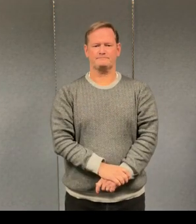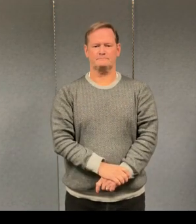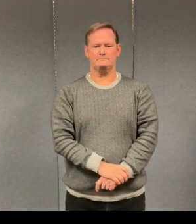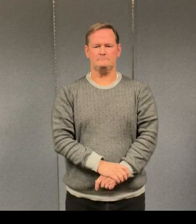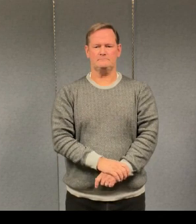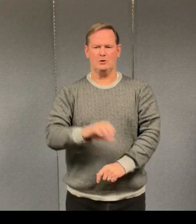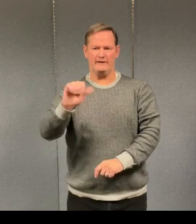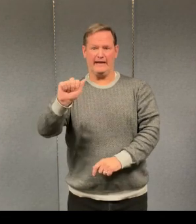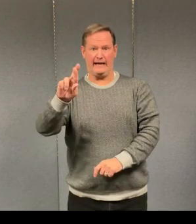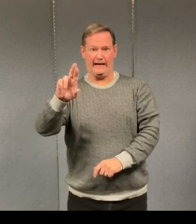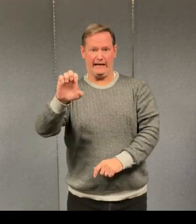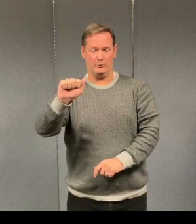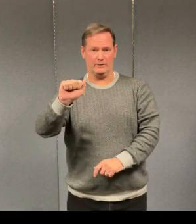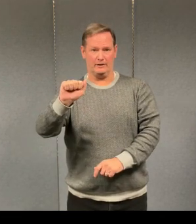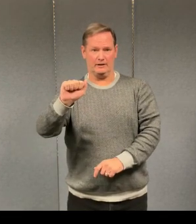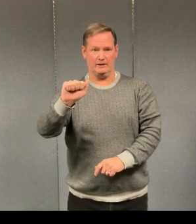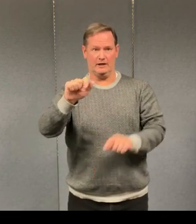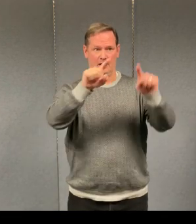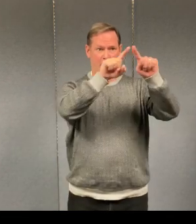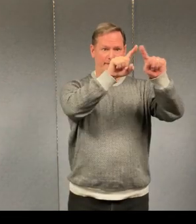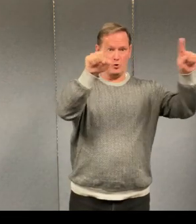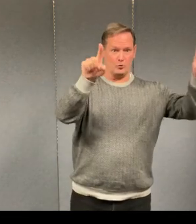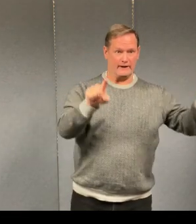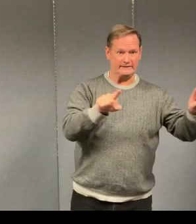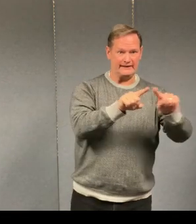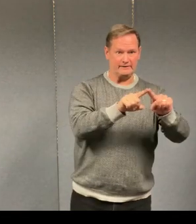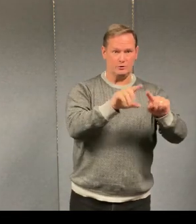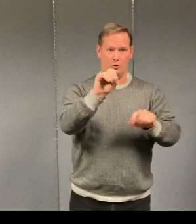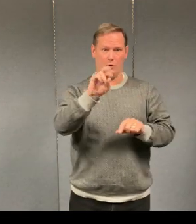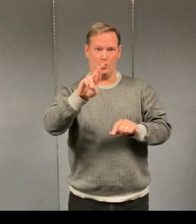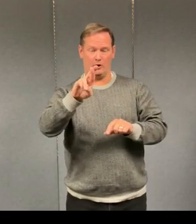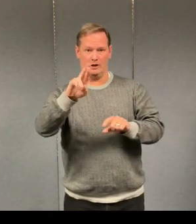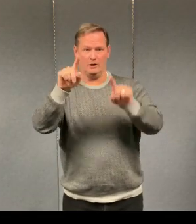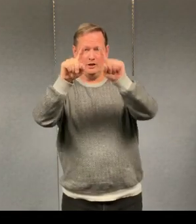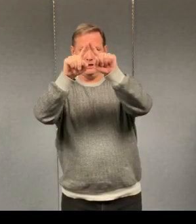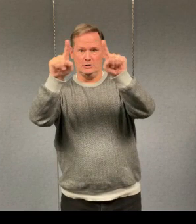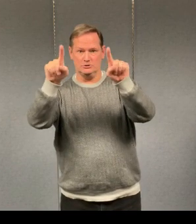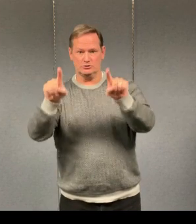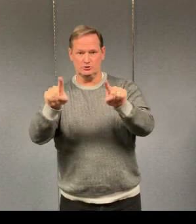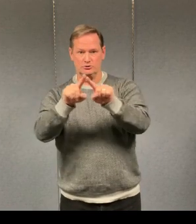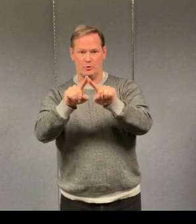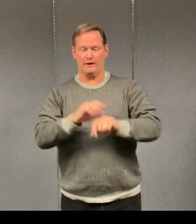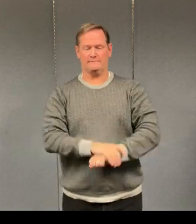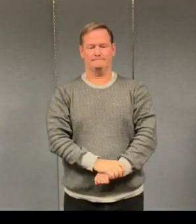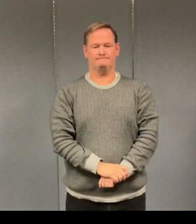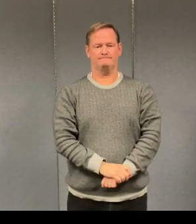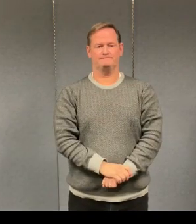be using the new formulas that we learned yesterday about how to find the volume